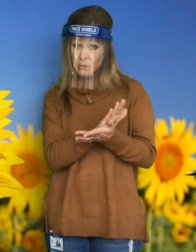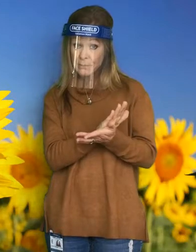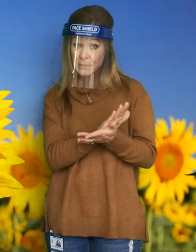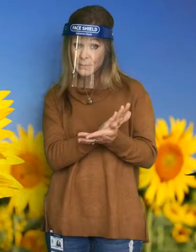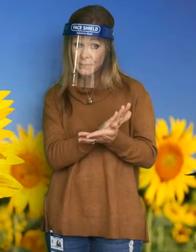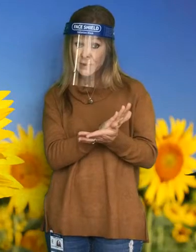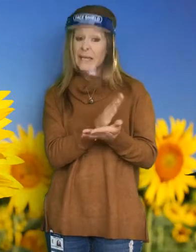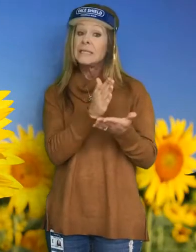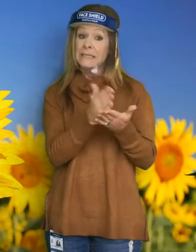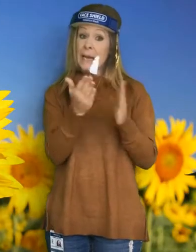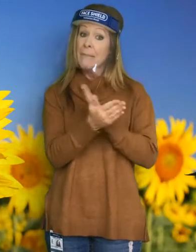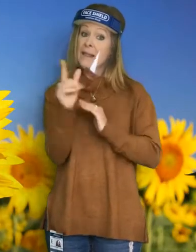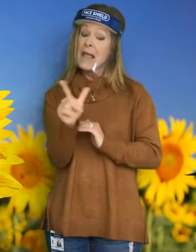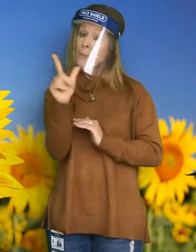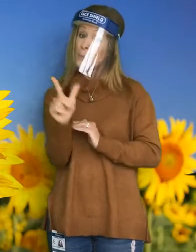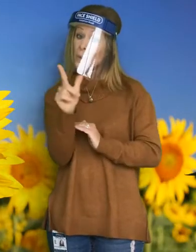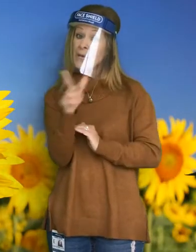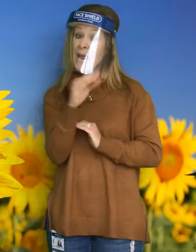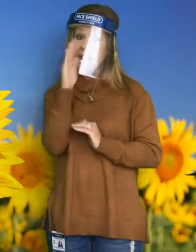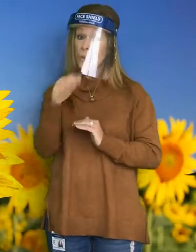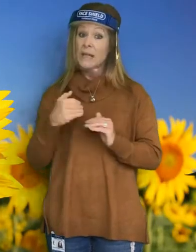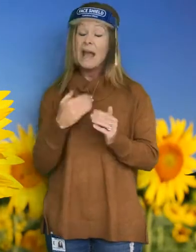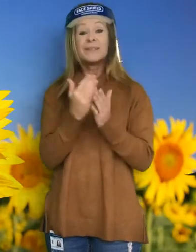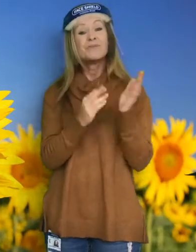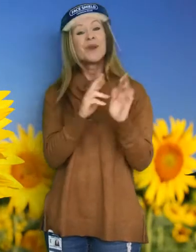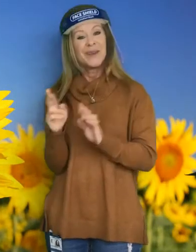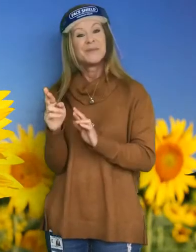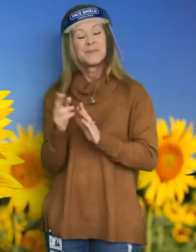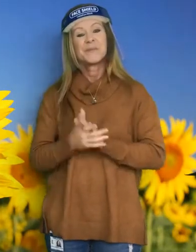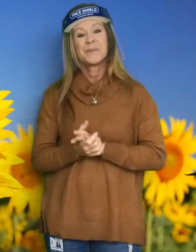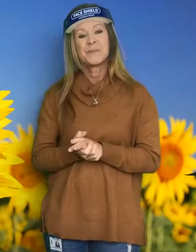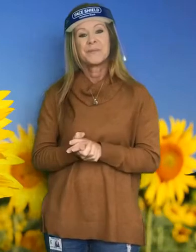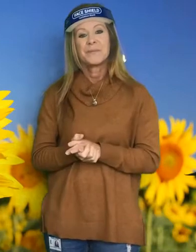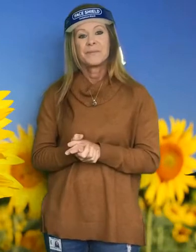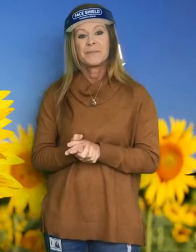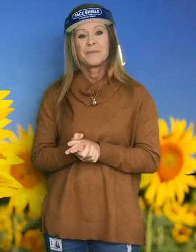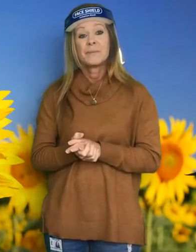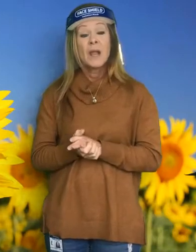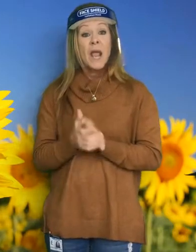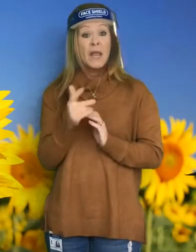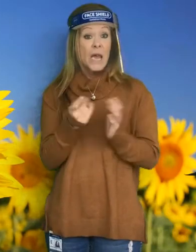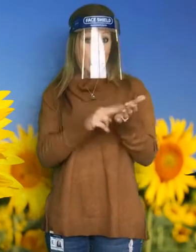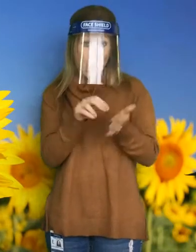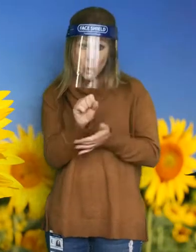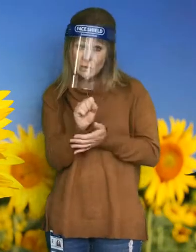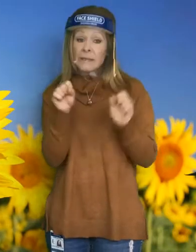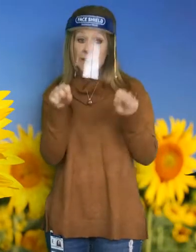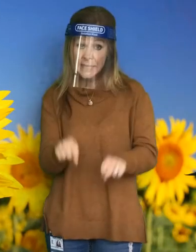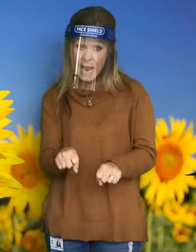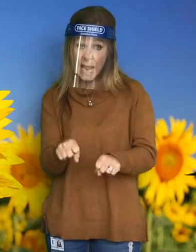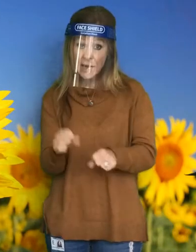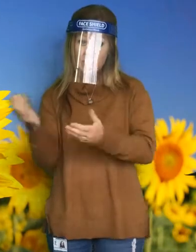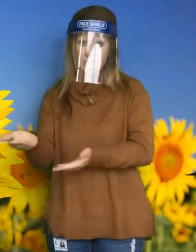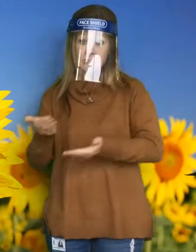this, stop by the library and I'll have some ready for you. The notes can be dropped